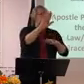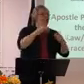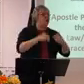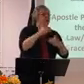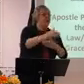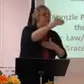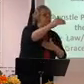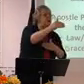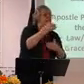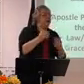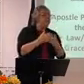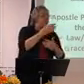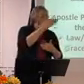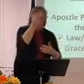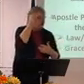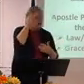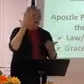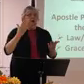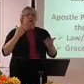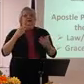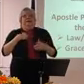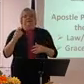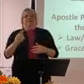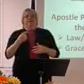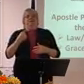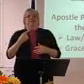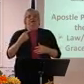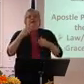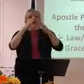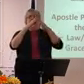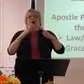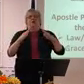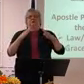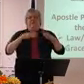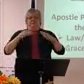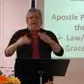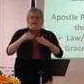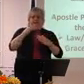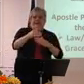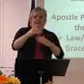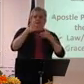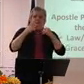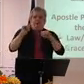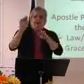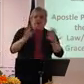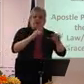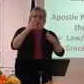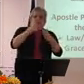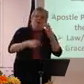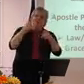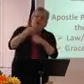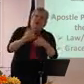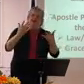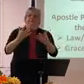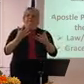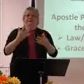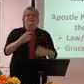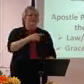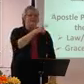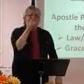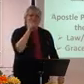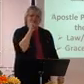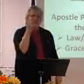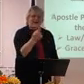seem like that you're the only house that's trying to do what's right. But you're not